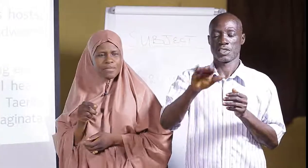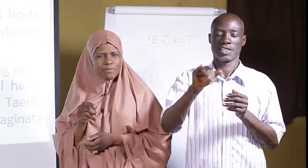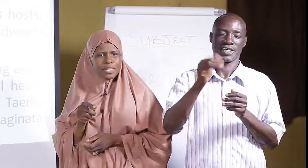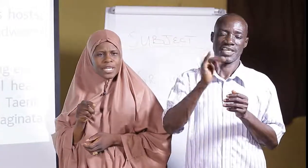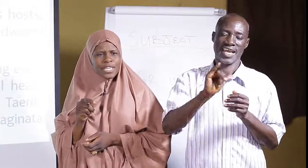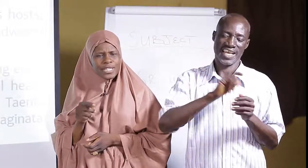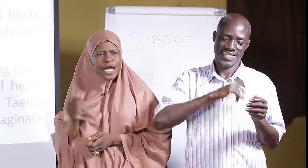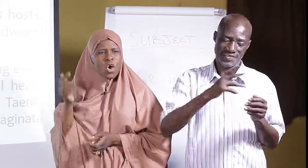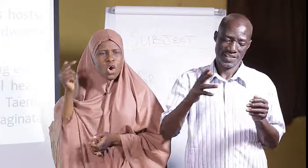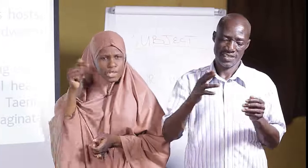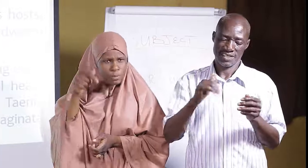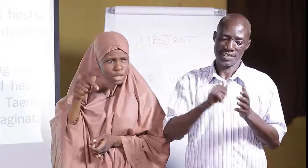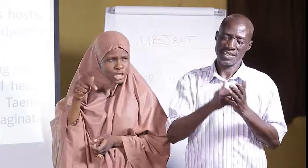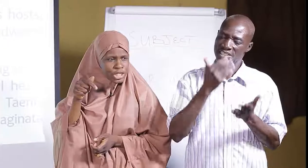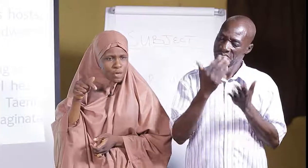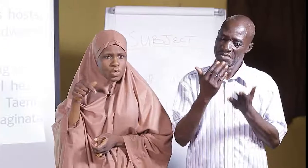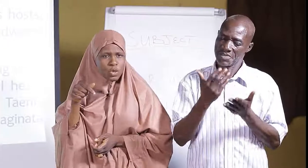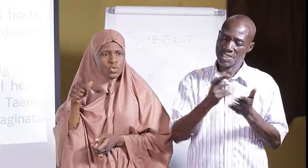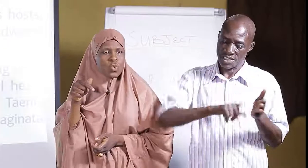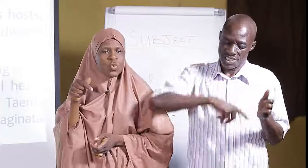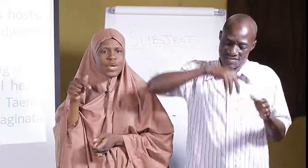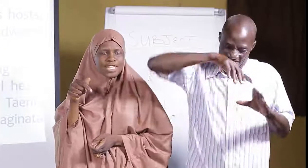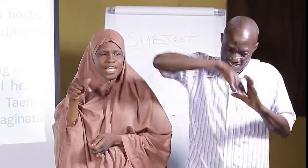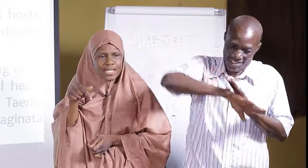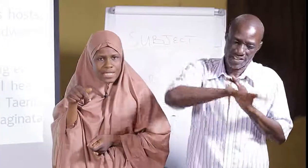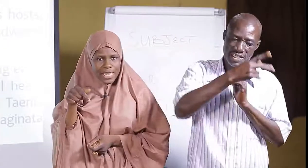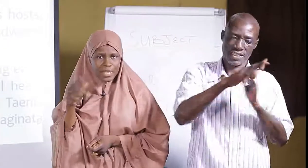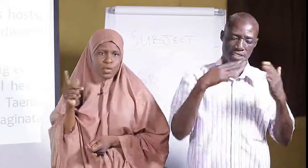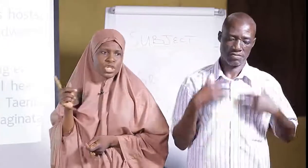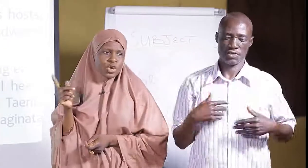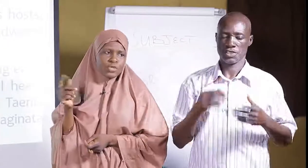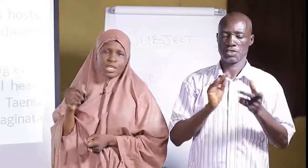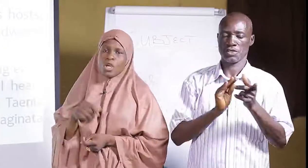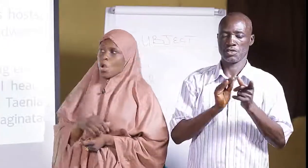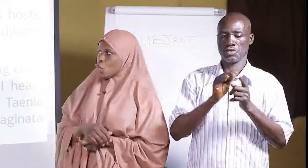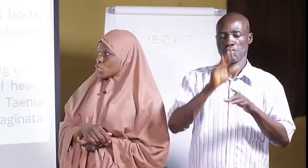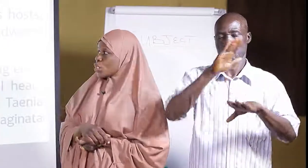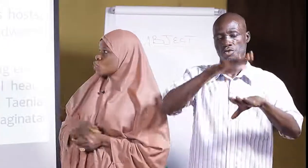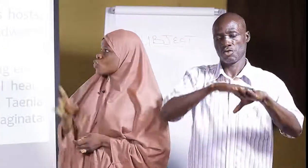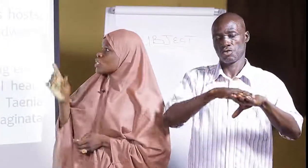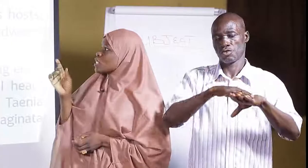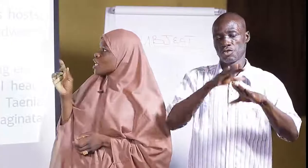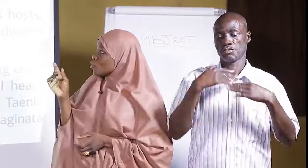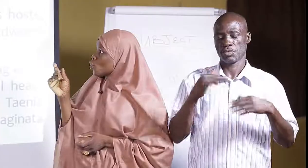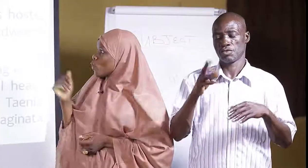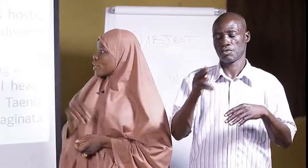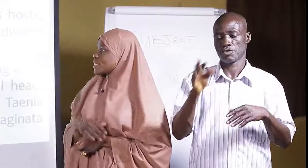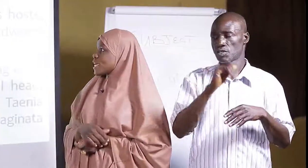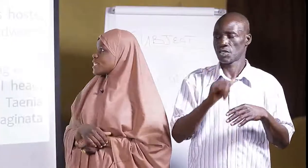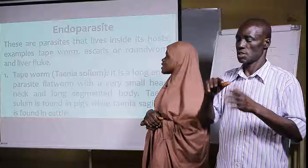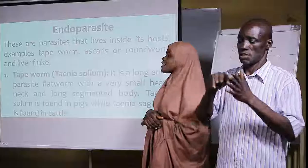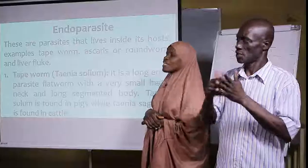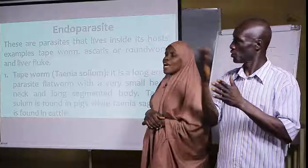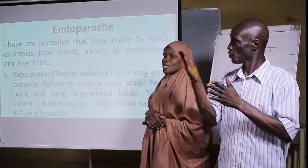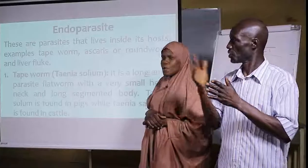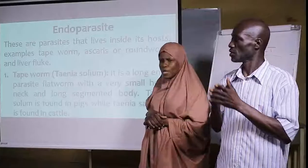that live either on the body of the host or right inside the body of the host. So these